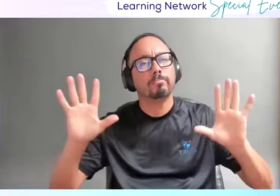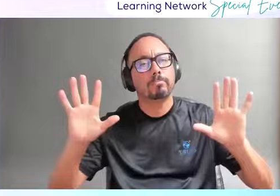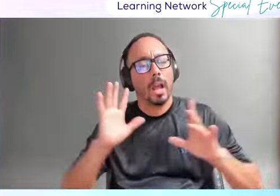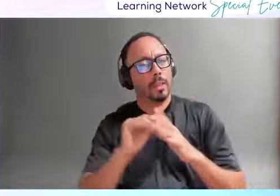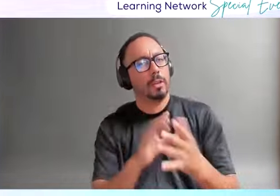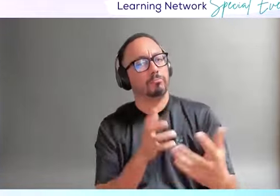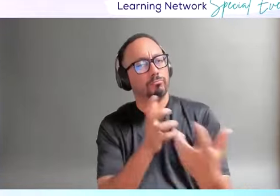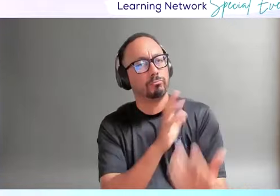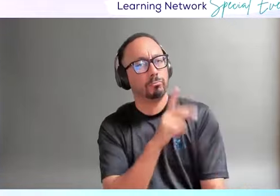your programming?